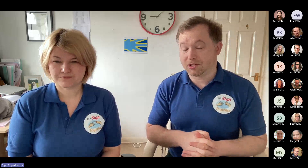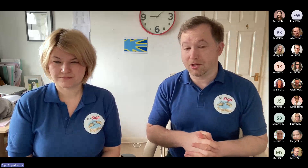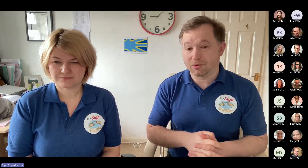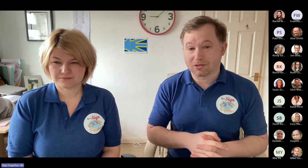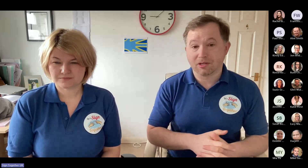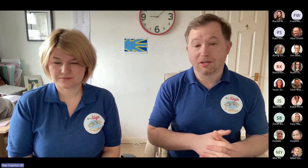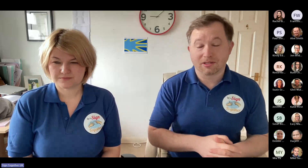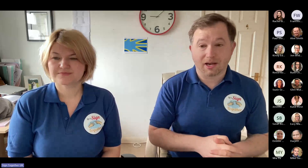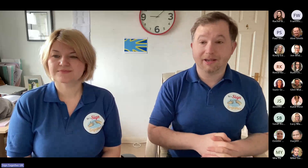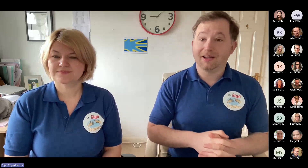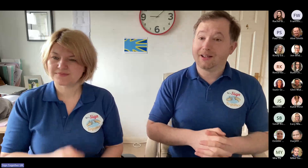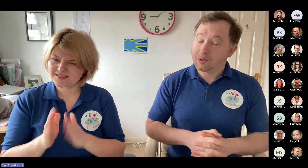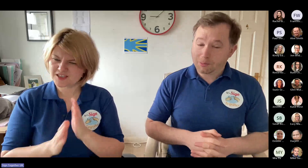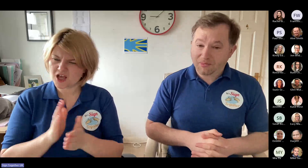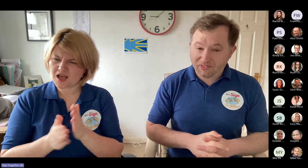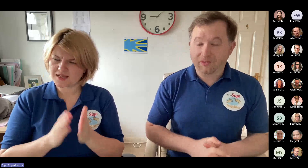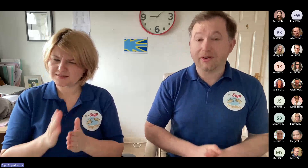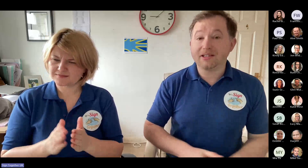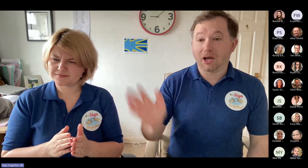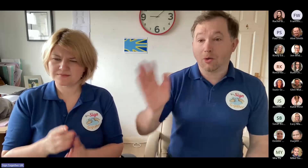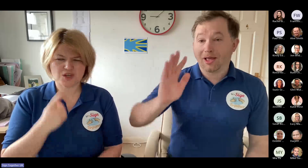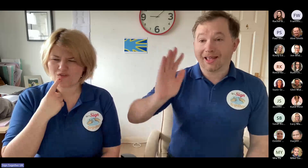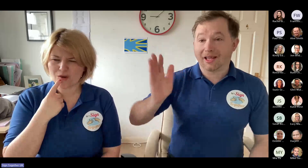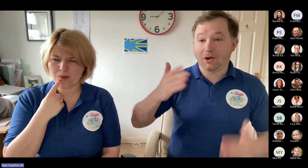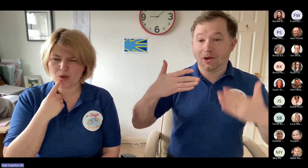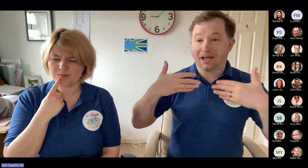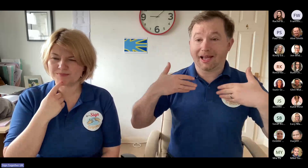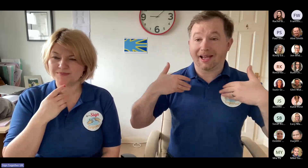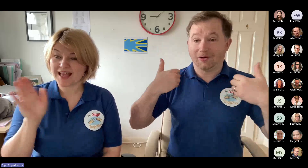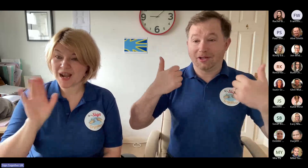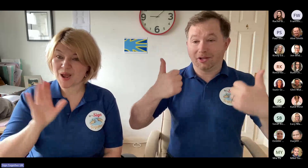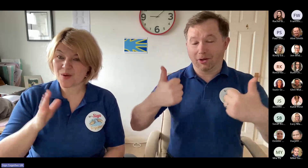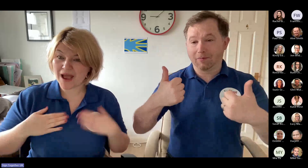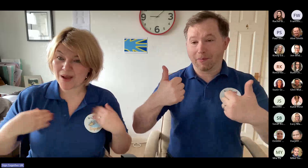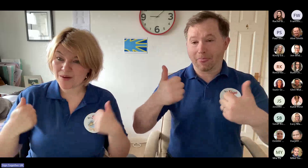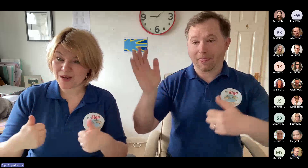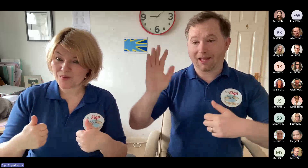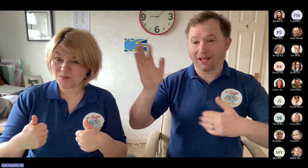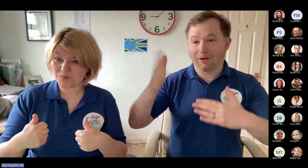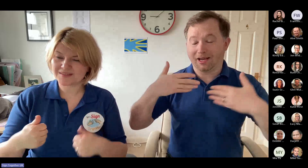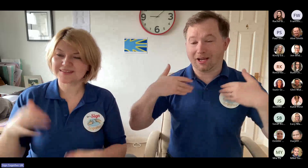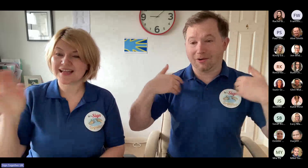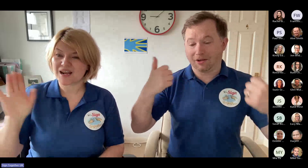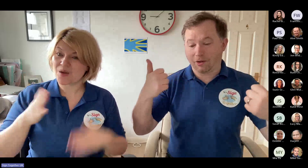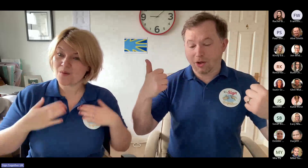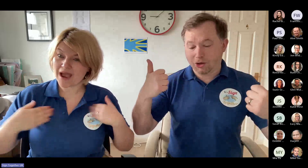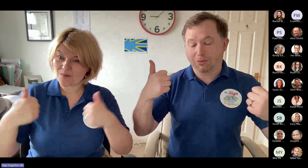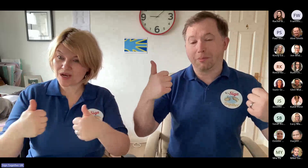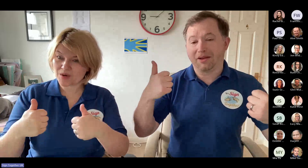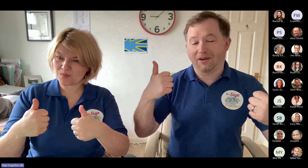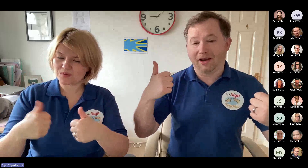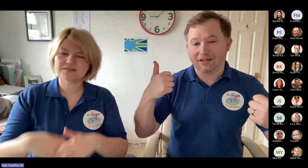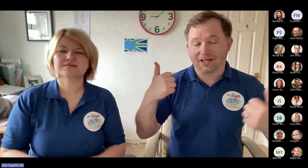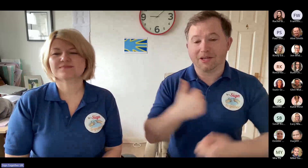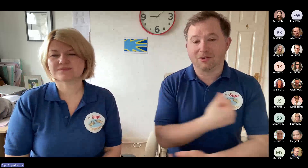does use sign, feel free to go, hello, how are you? Hello, how are you? You'll probably find that person will